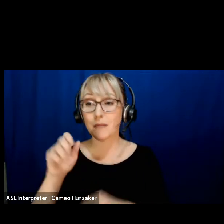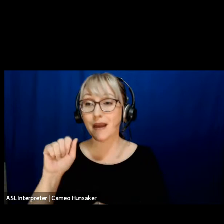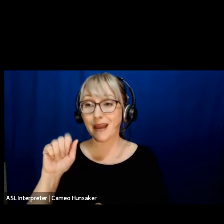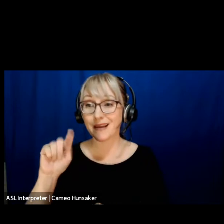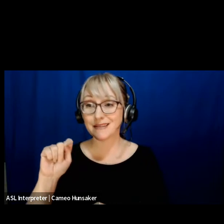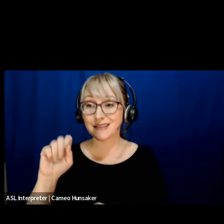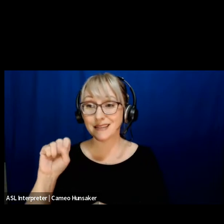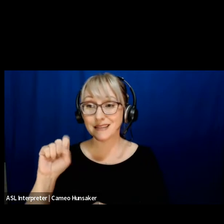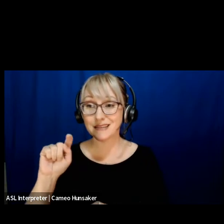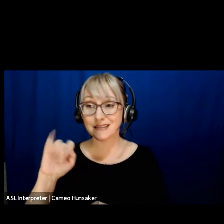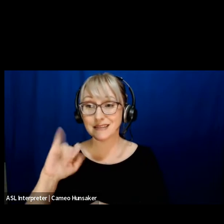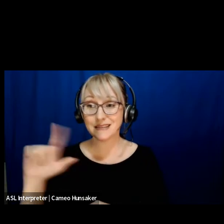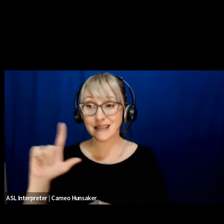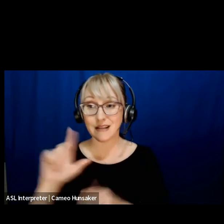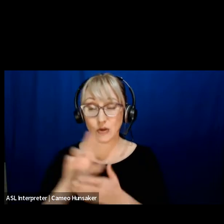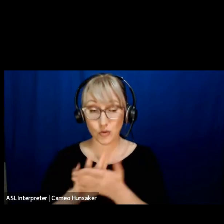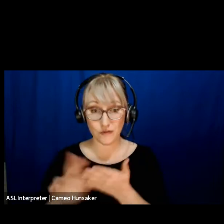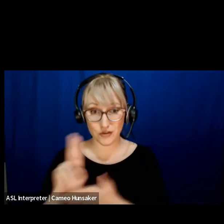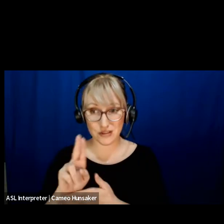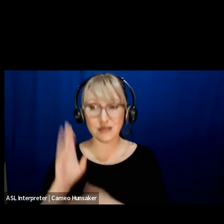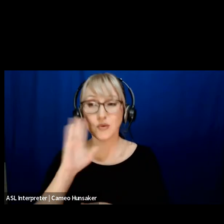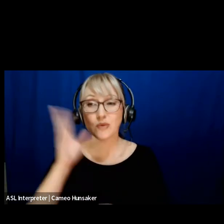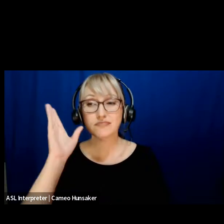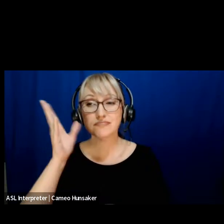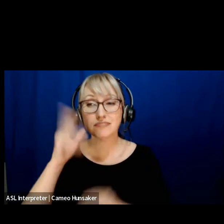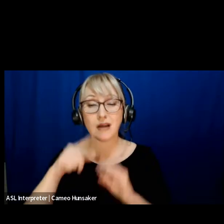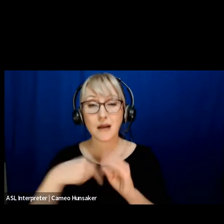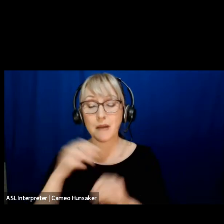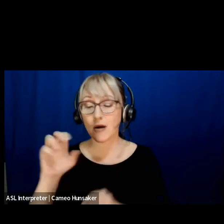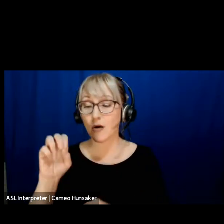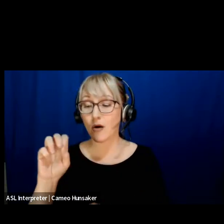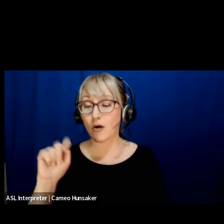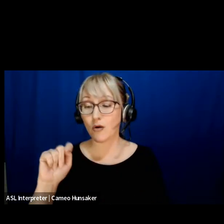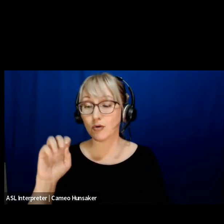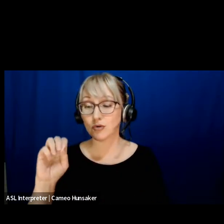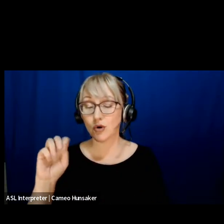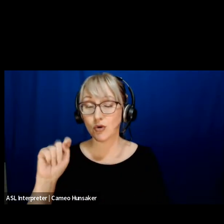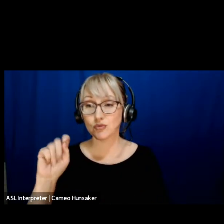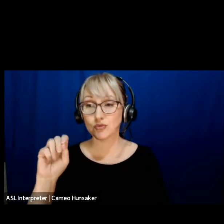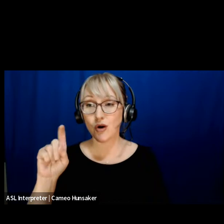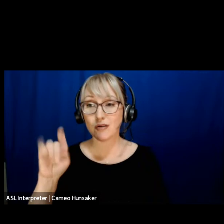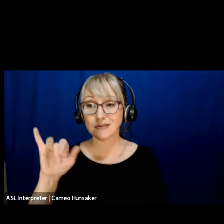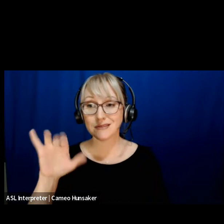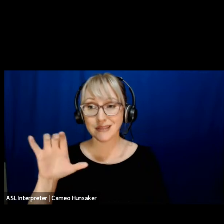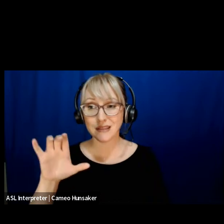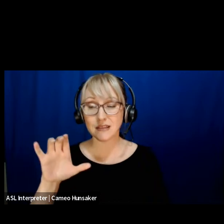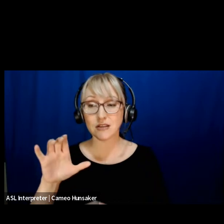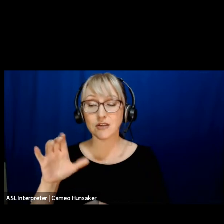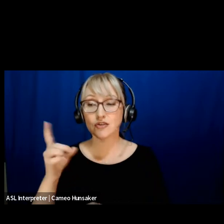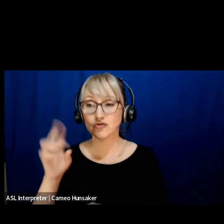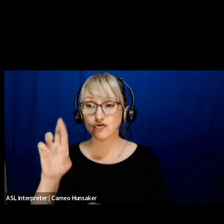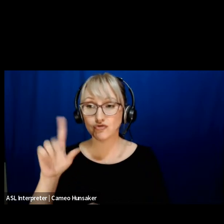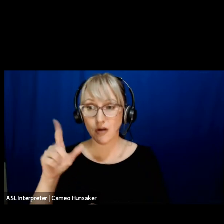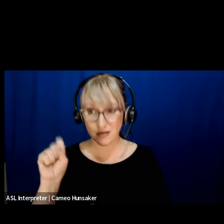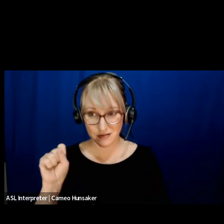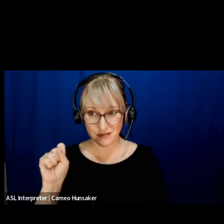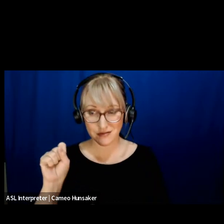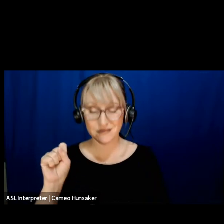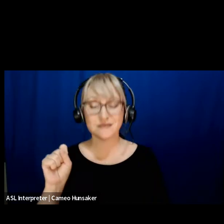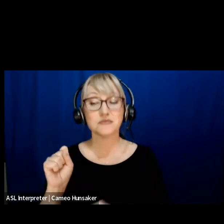a presentation on autotoxic drugs. And so we're hoping for a good turnout for